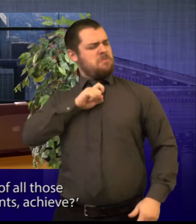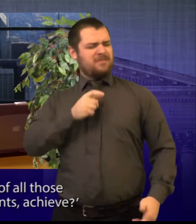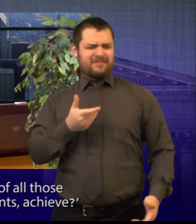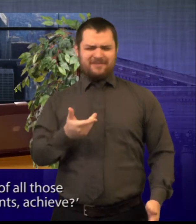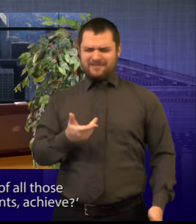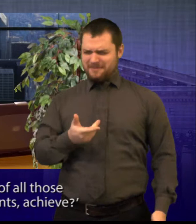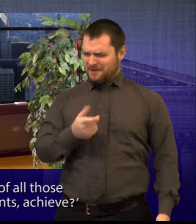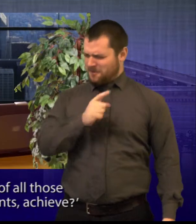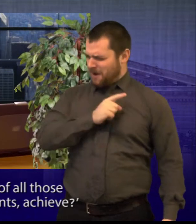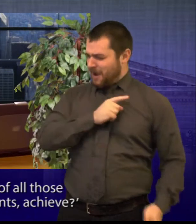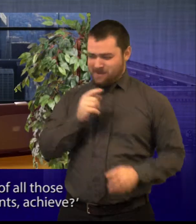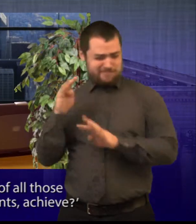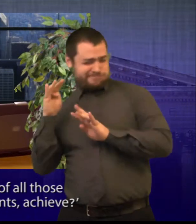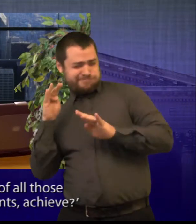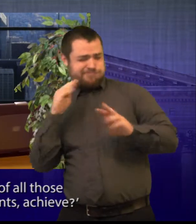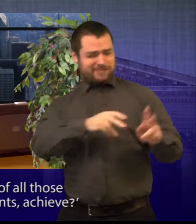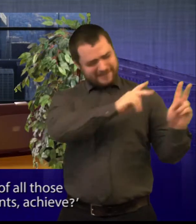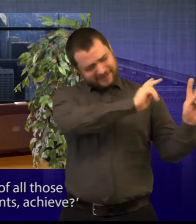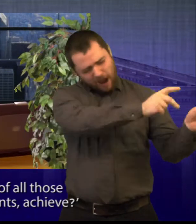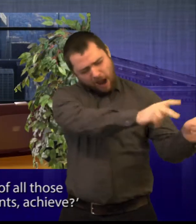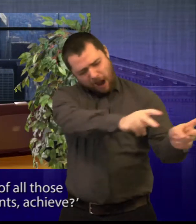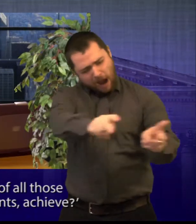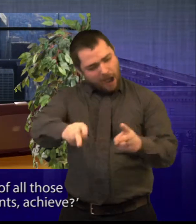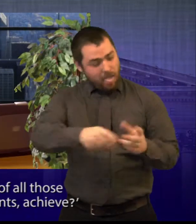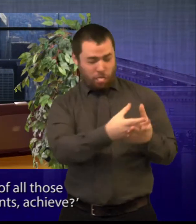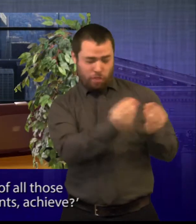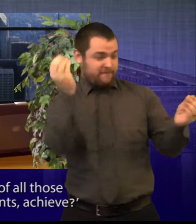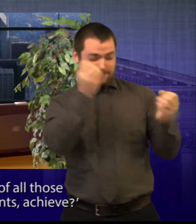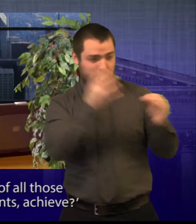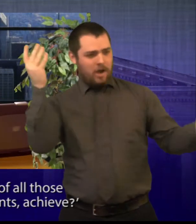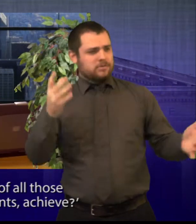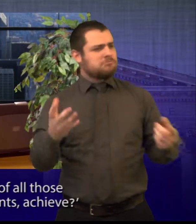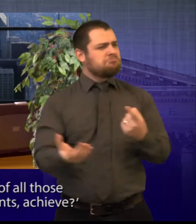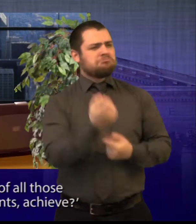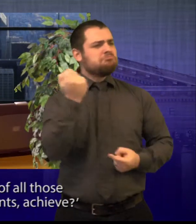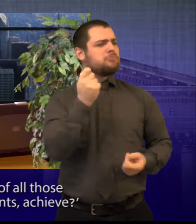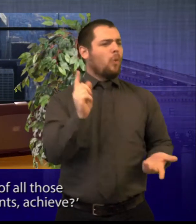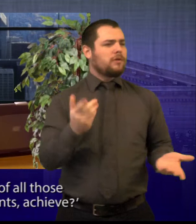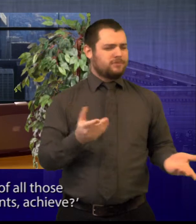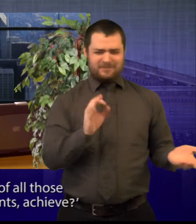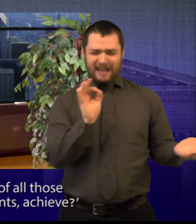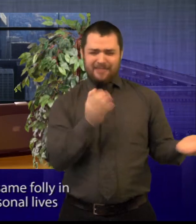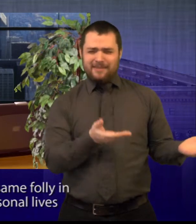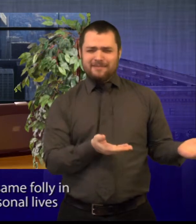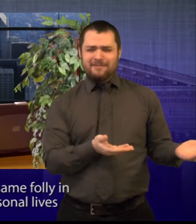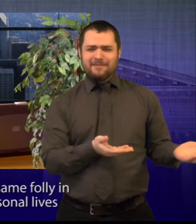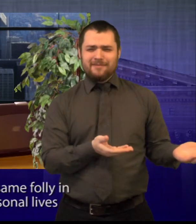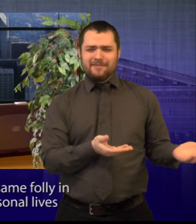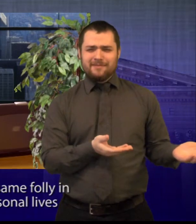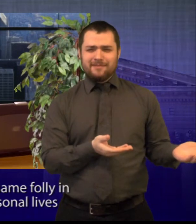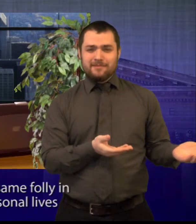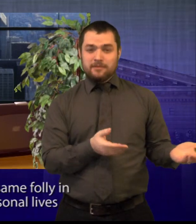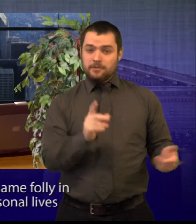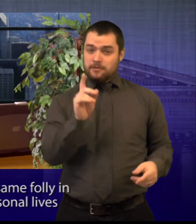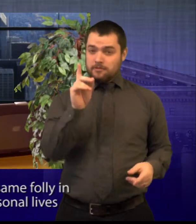what did the sacrifice of all those young lives spent in a few moments achieve? But we find